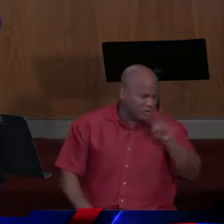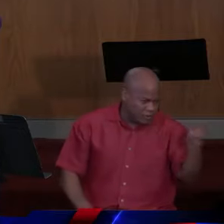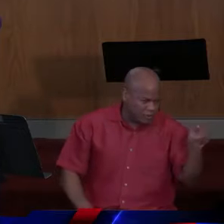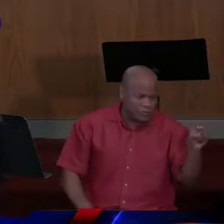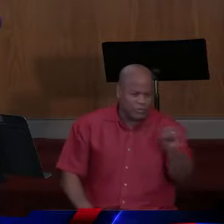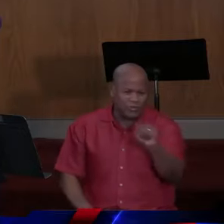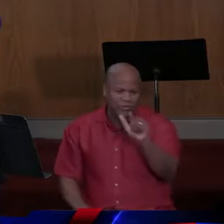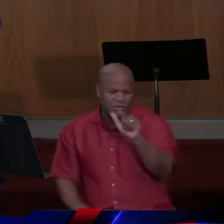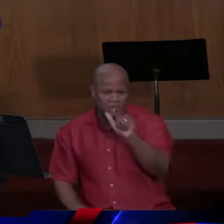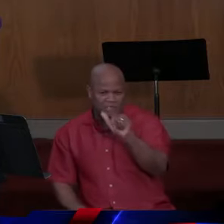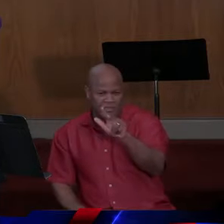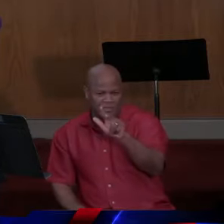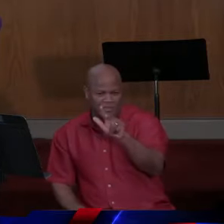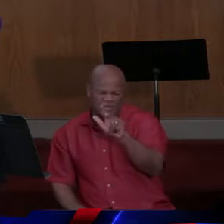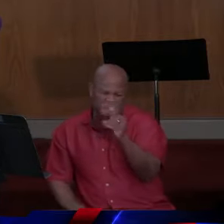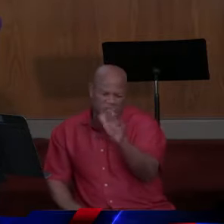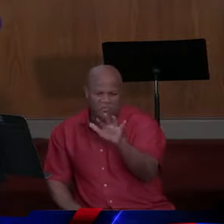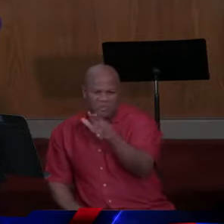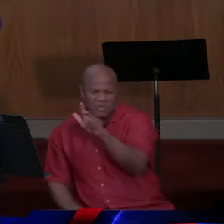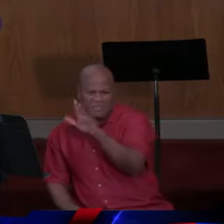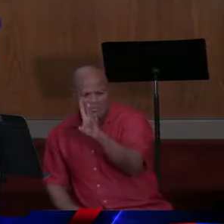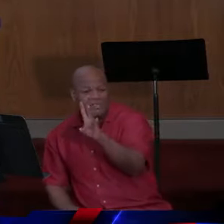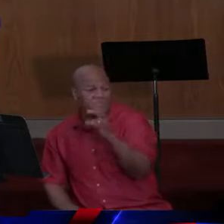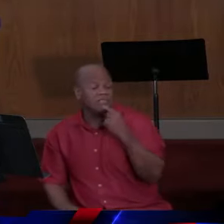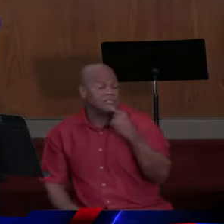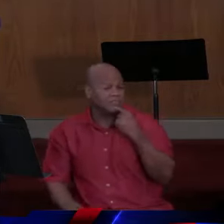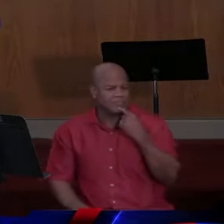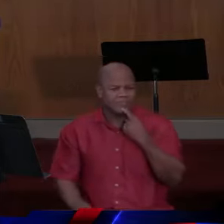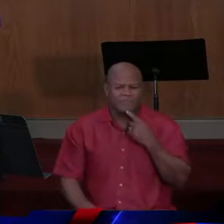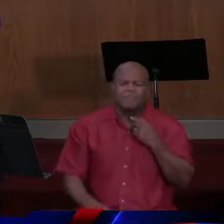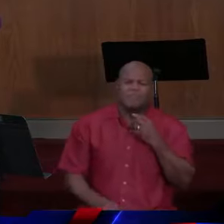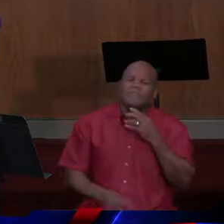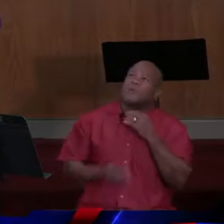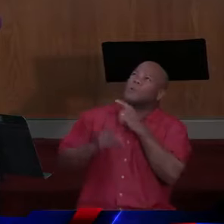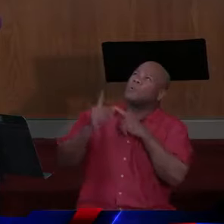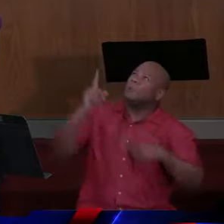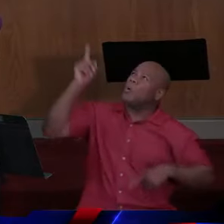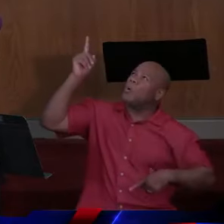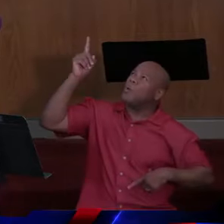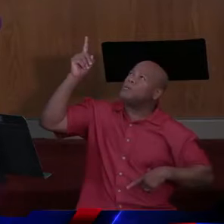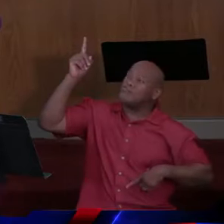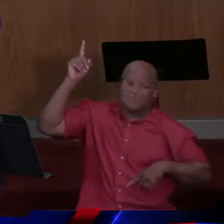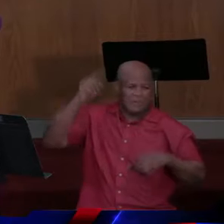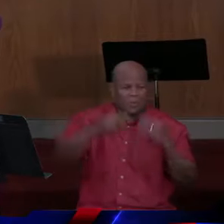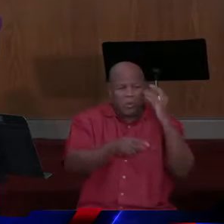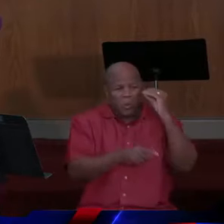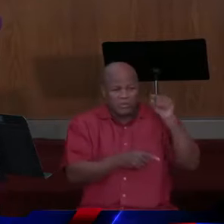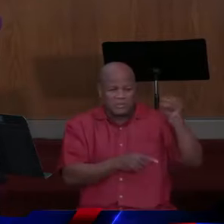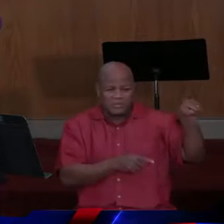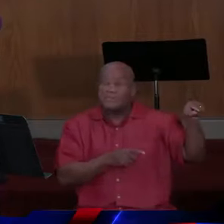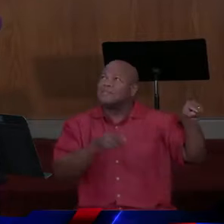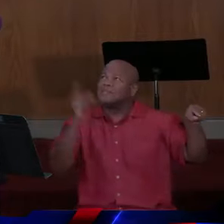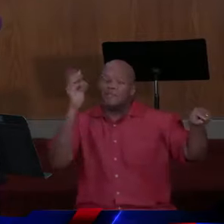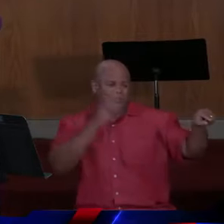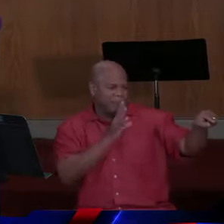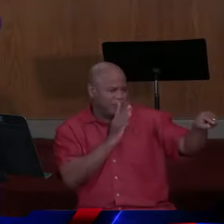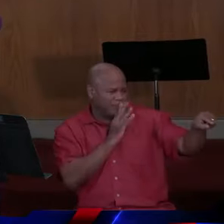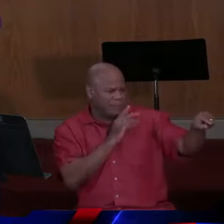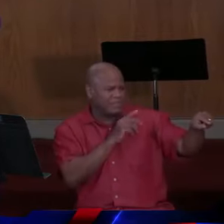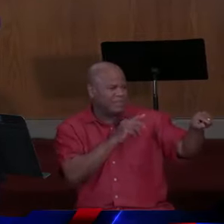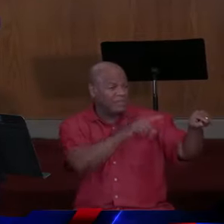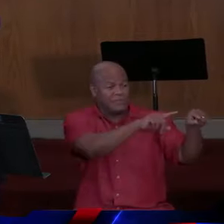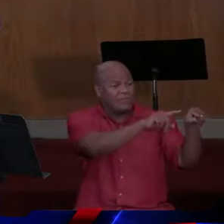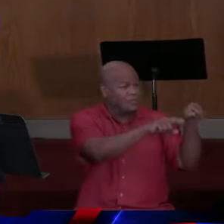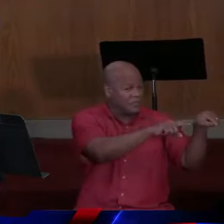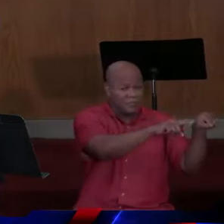22 through 26, dare I say 27, reads like this. And the Lord spake unto Moses, saying, speak unto Aaron and unto his